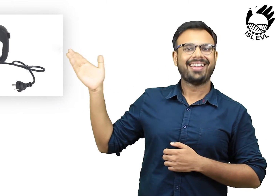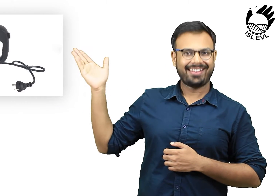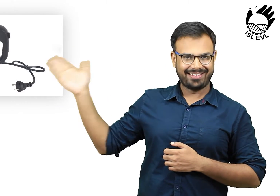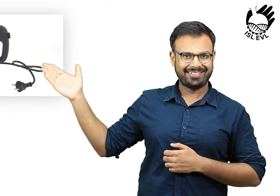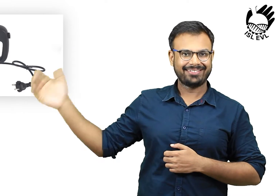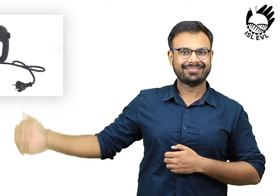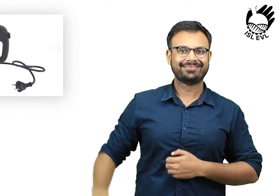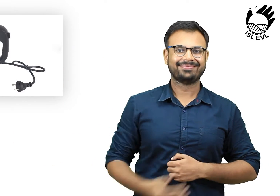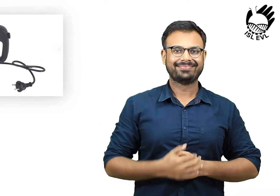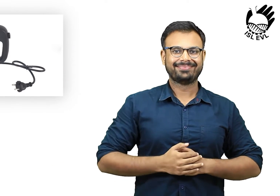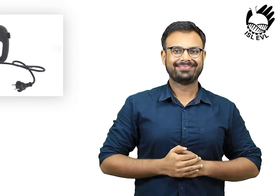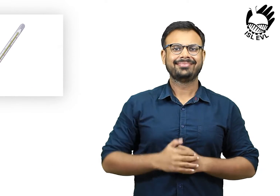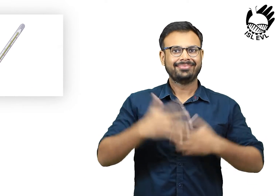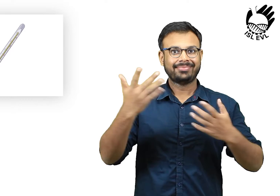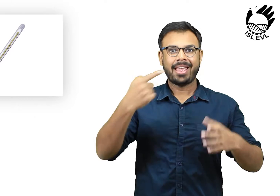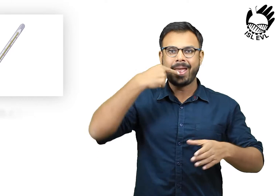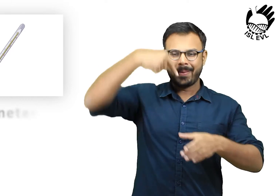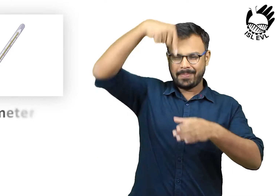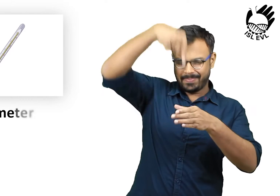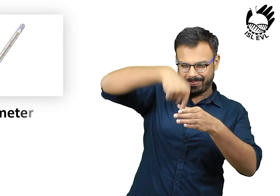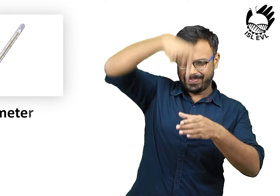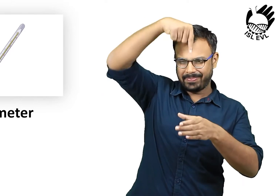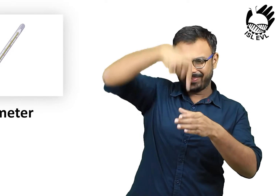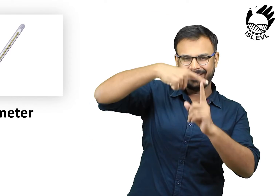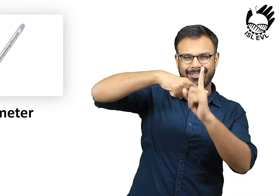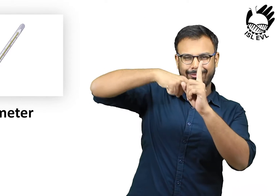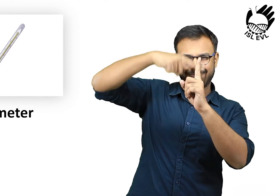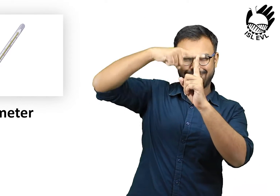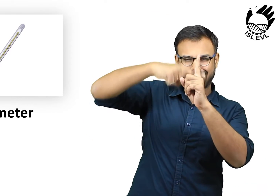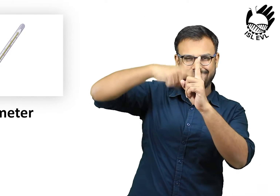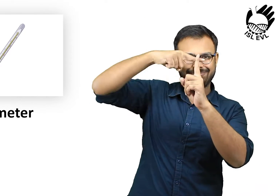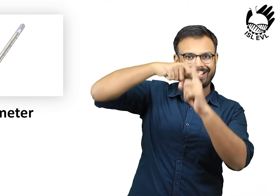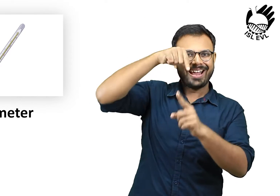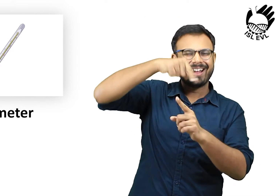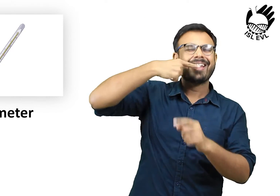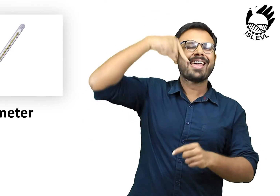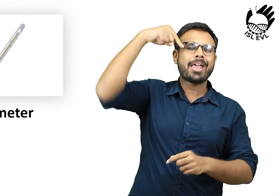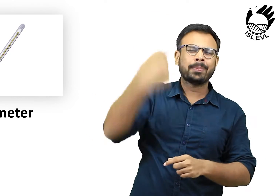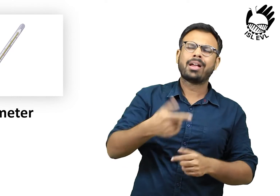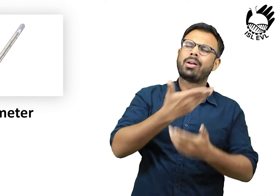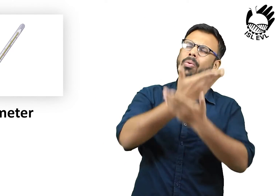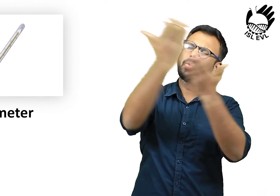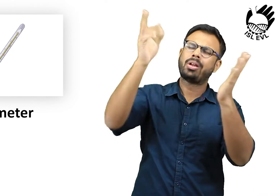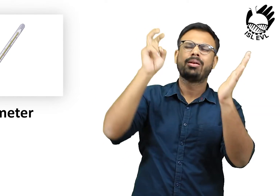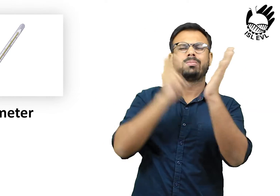hot water required, needs adult supervision, potential slip or burn hazard.